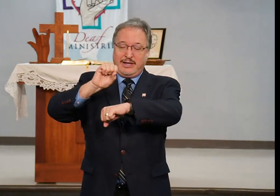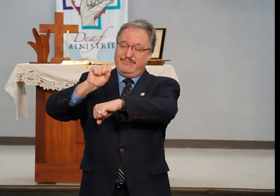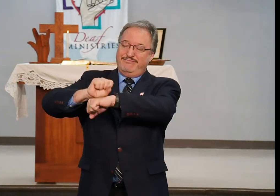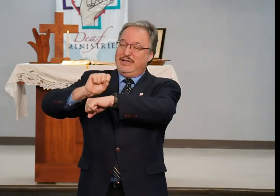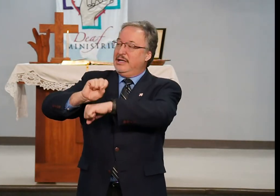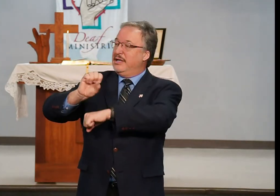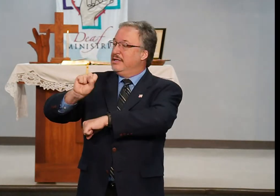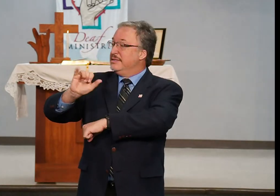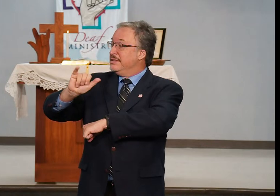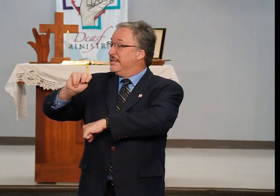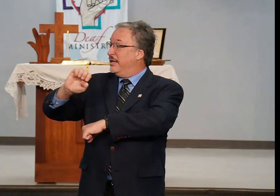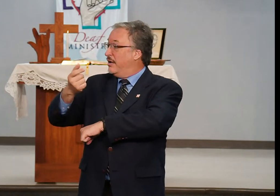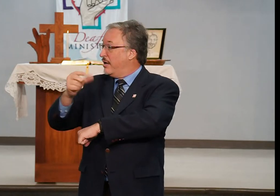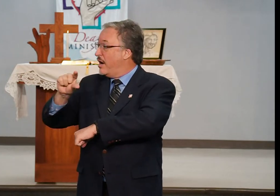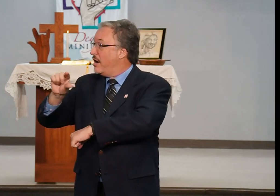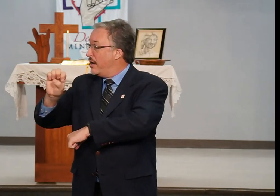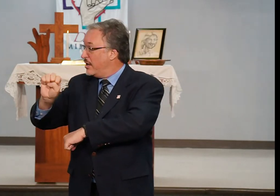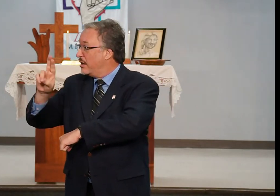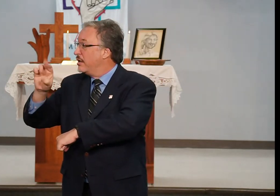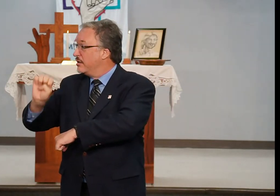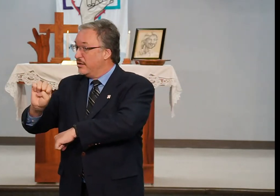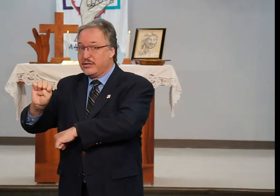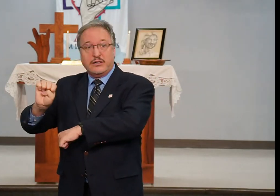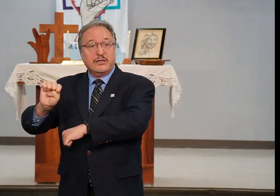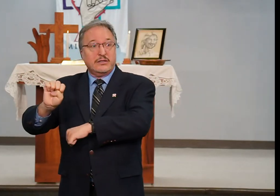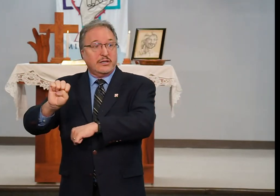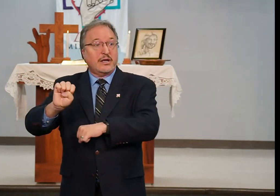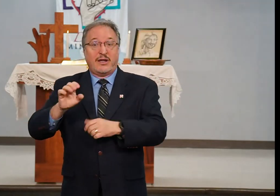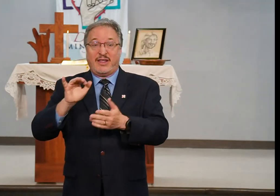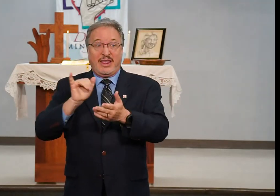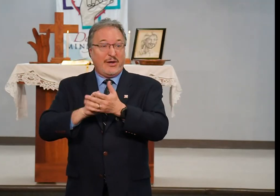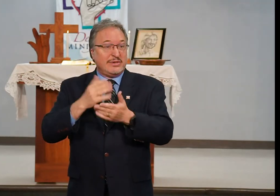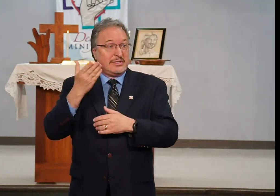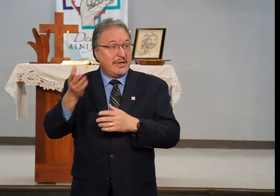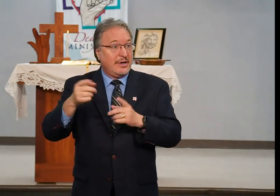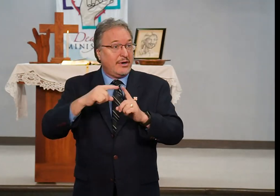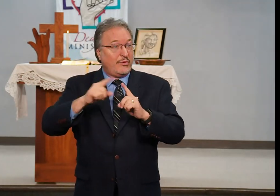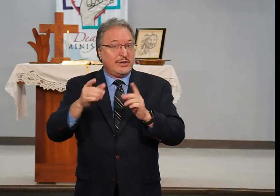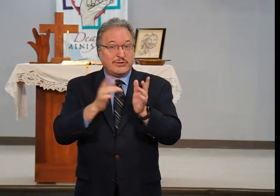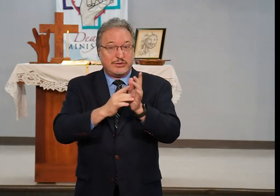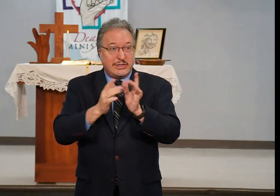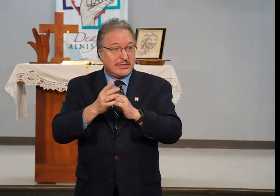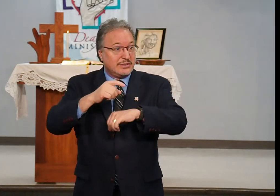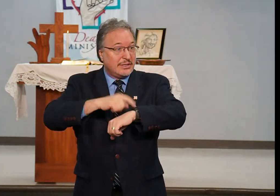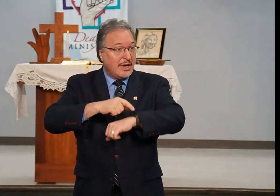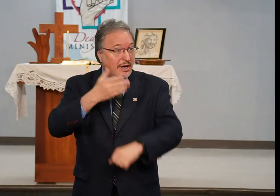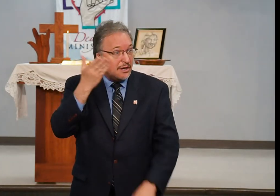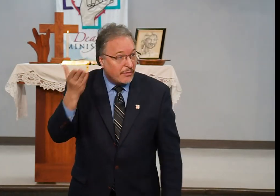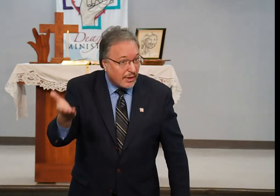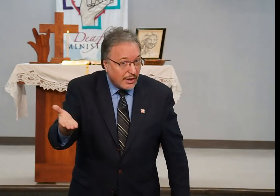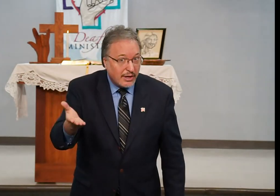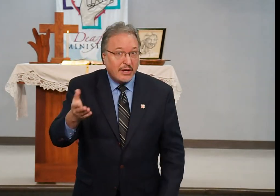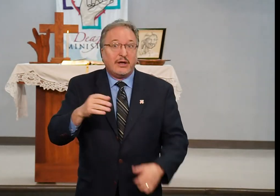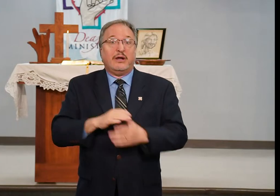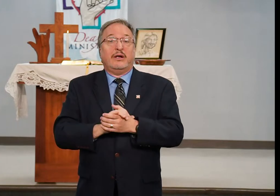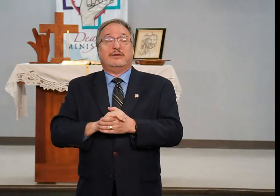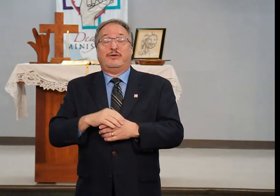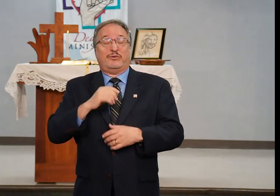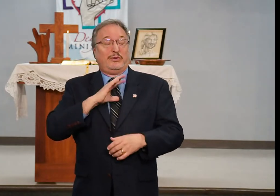that country. There is a synagogue there that was there at